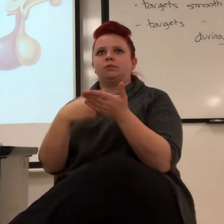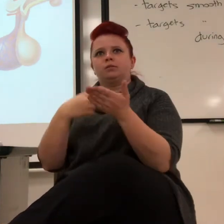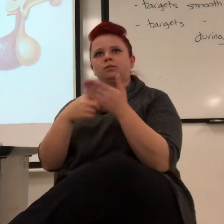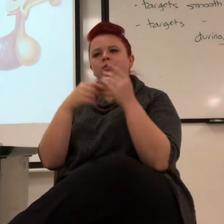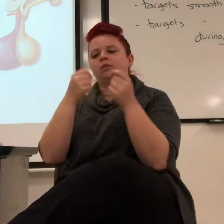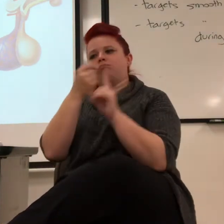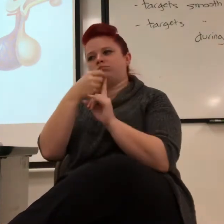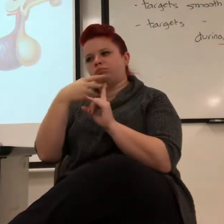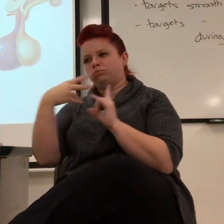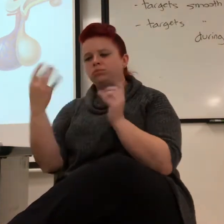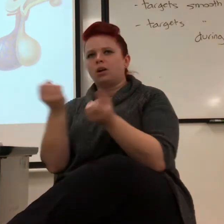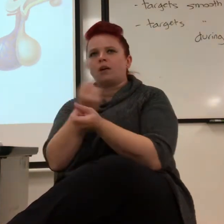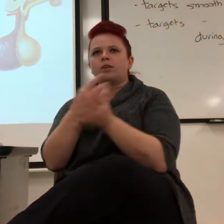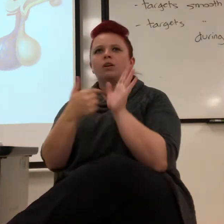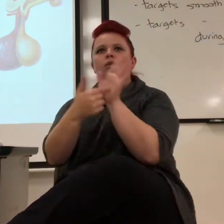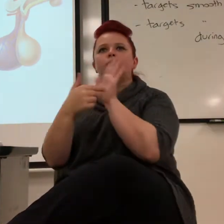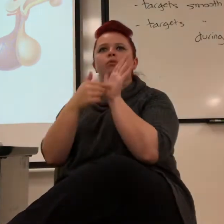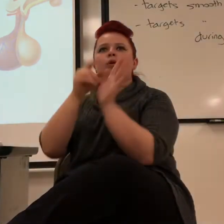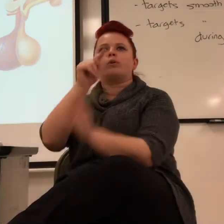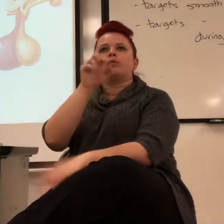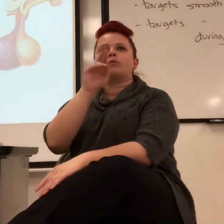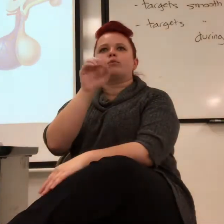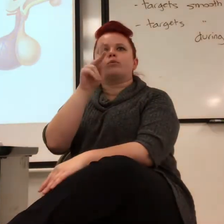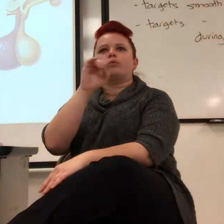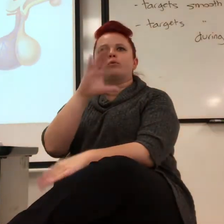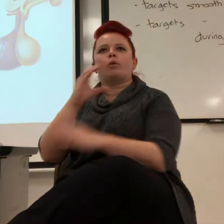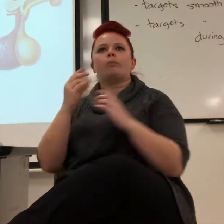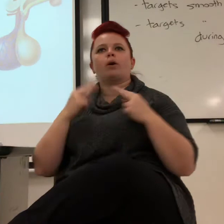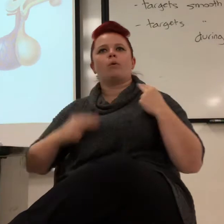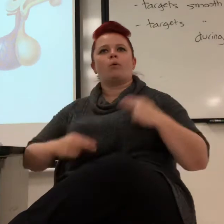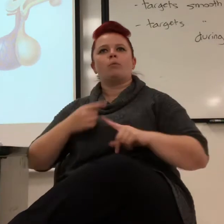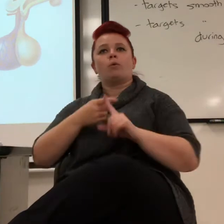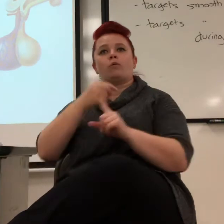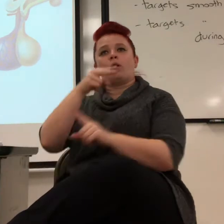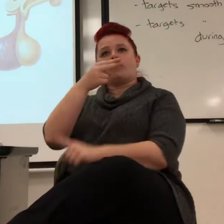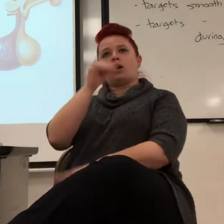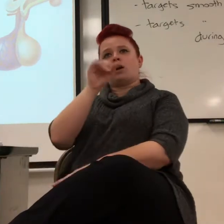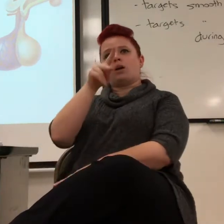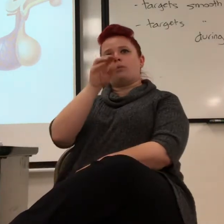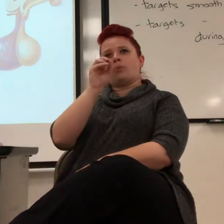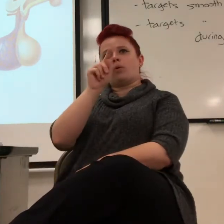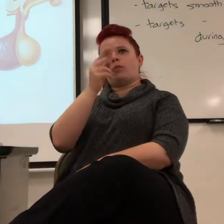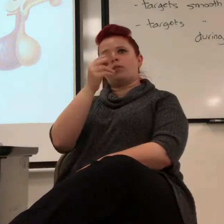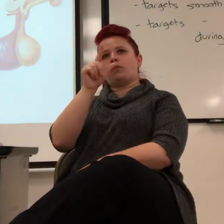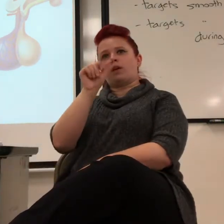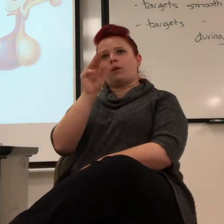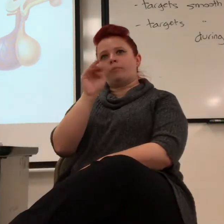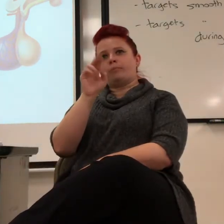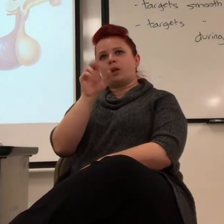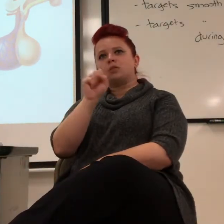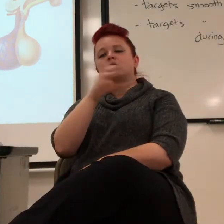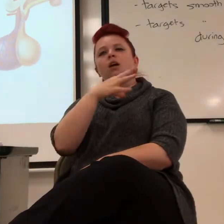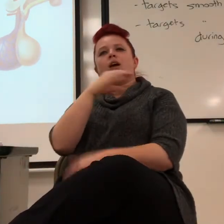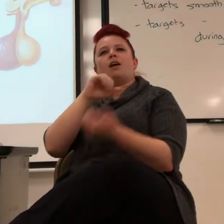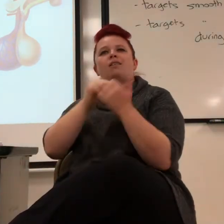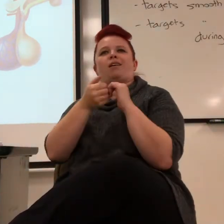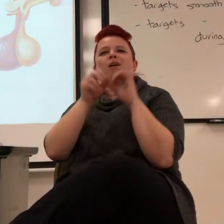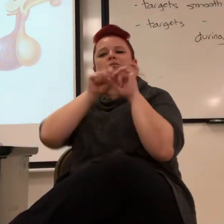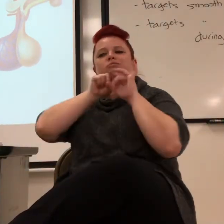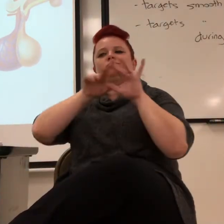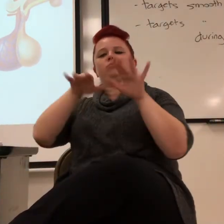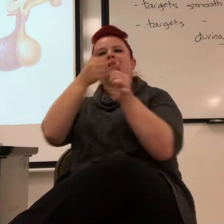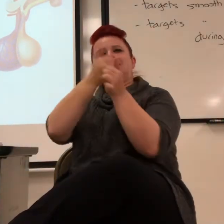gave you each tropic hormone from the hypothalamus and then how it released each hormone from the anterior